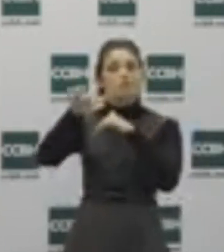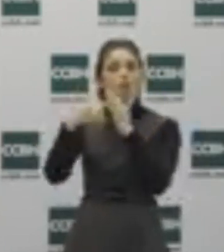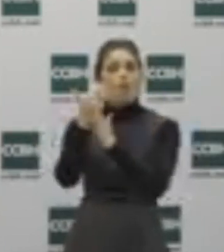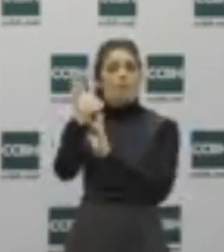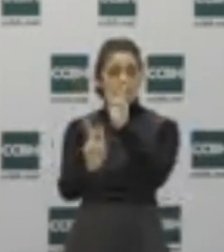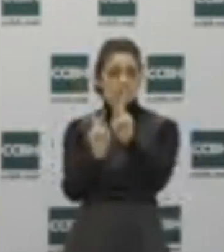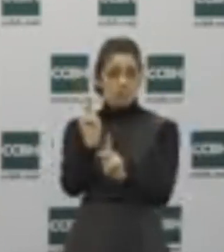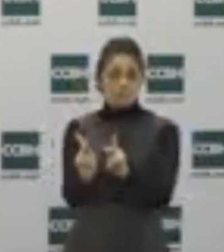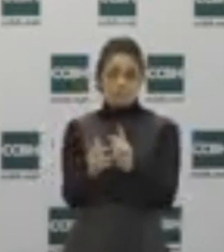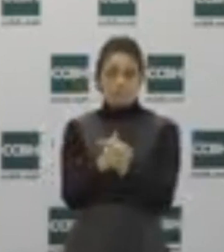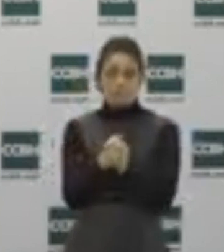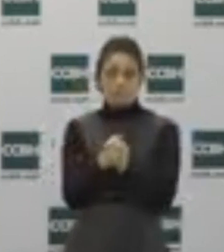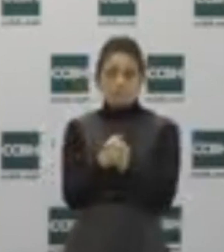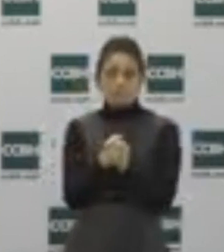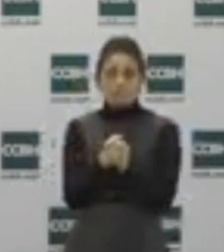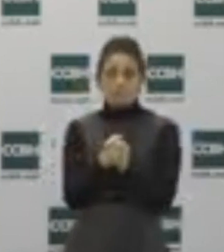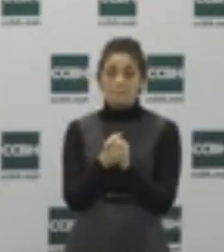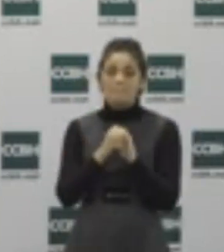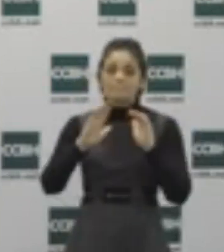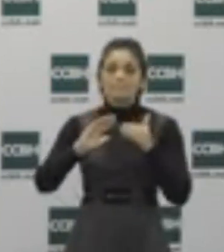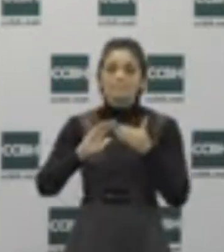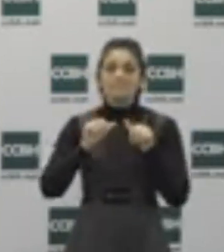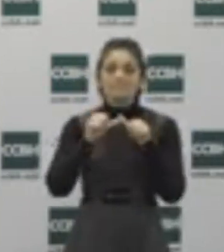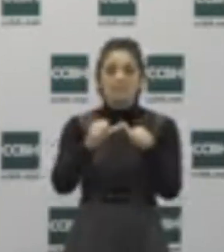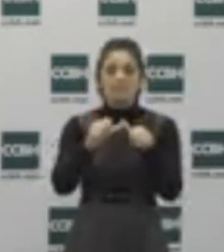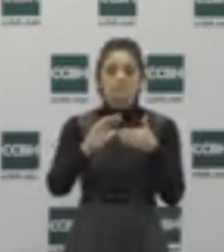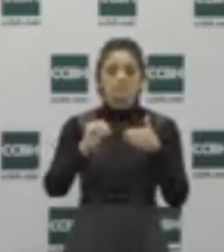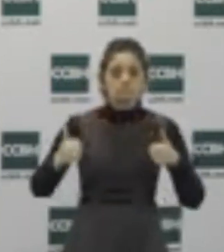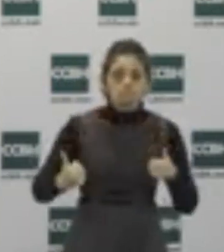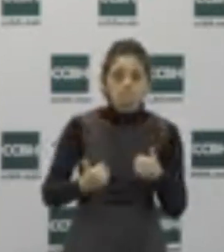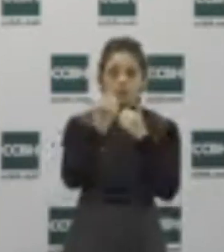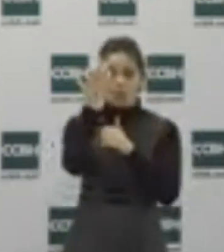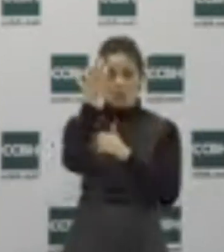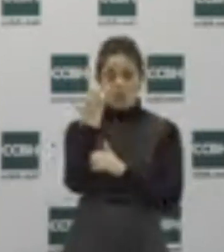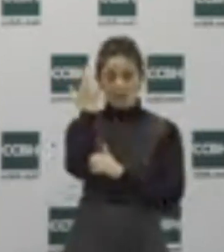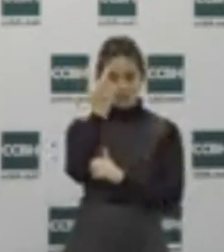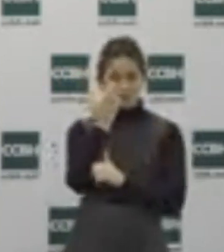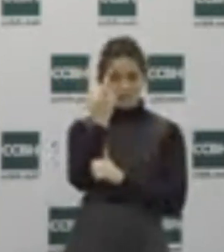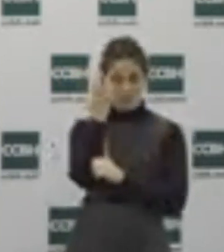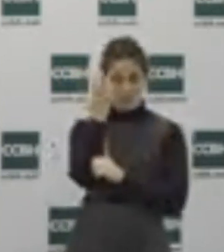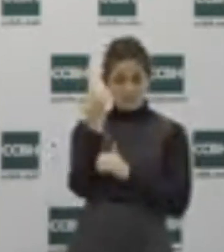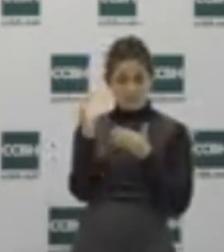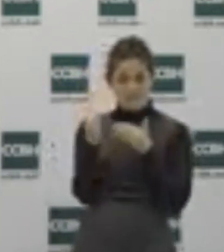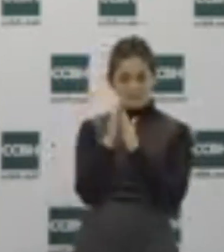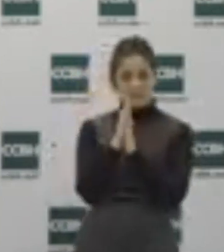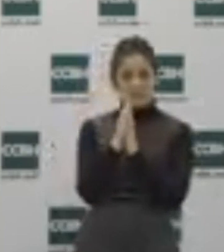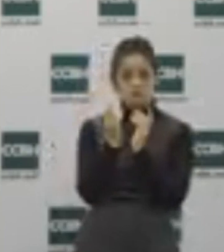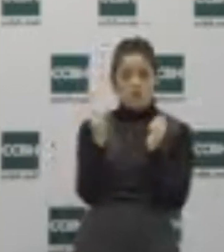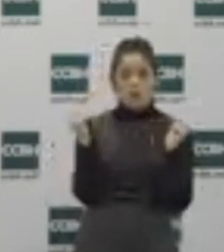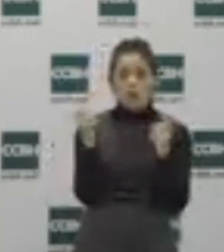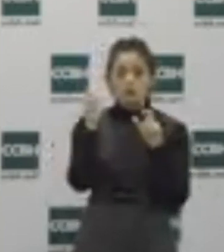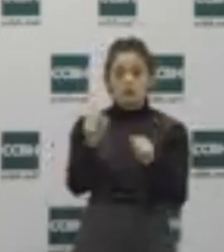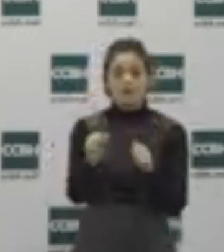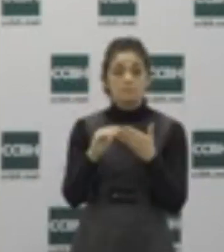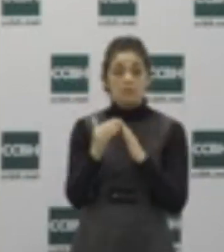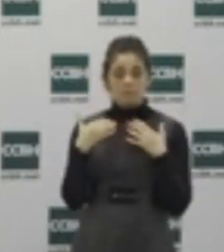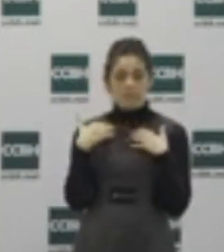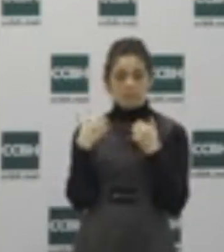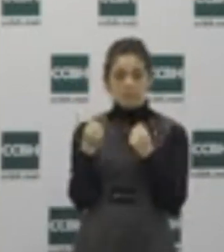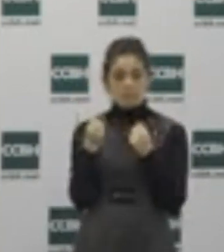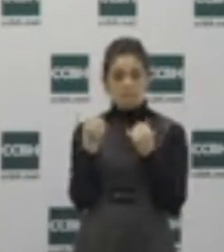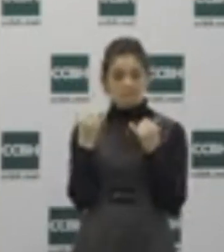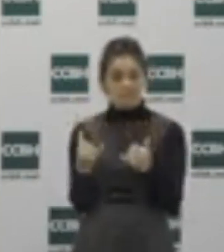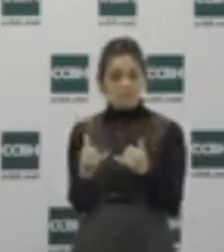It continues to be a challenge. These data speak to the reasons why we ask that you do all you can to stay healthy